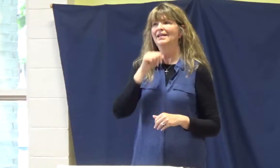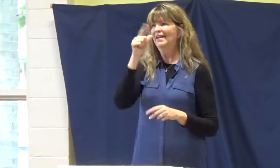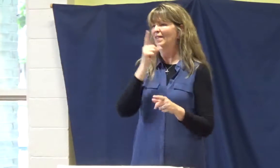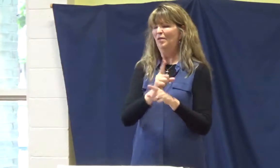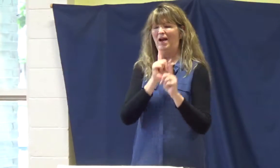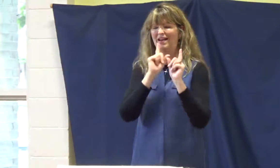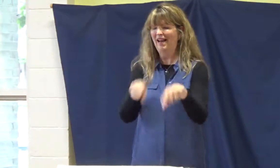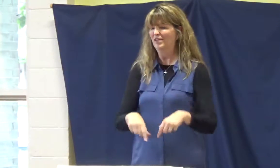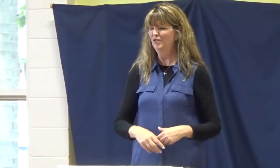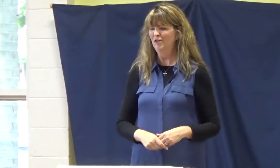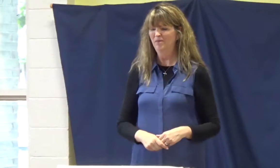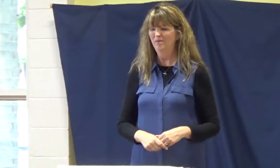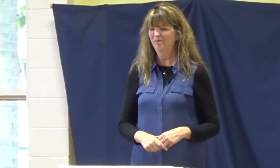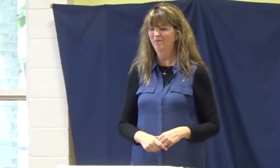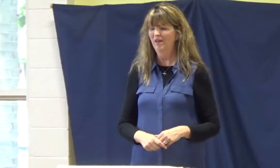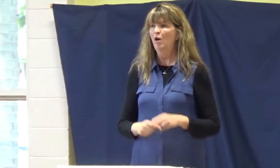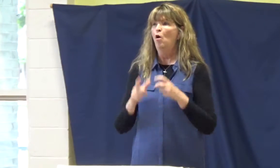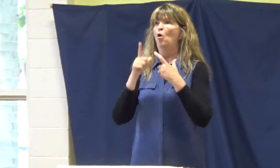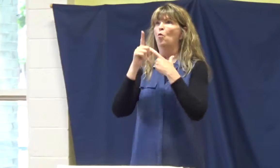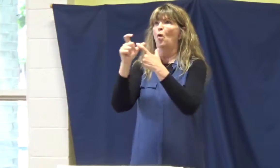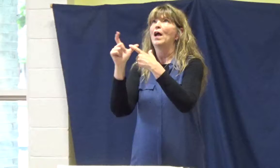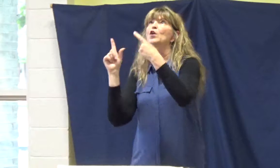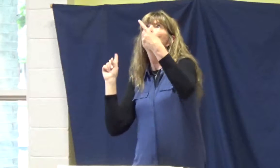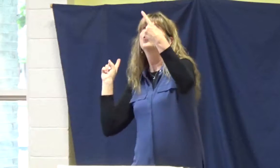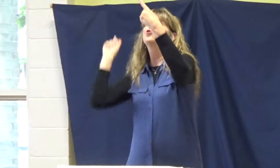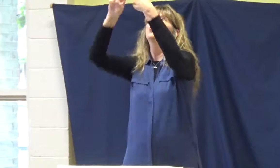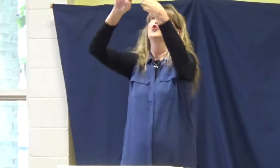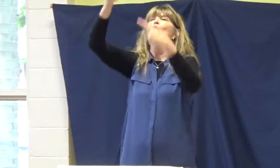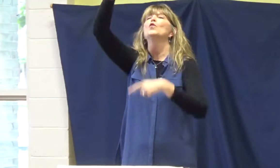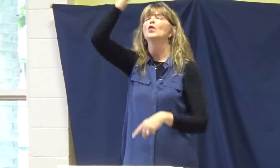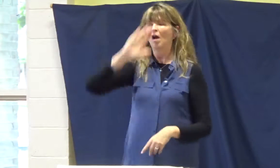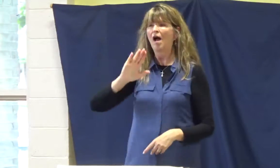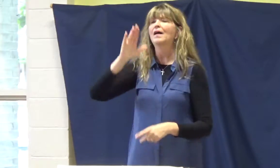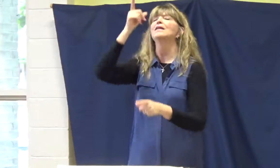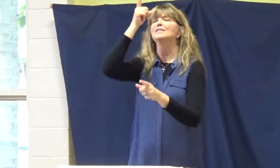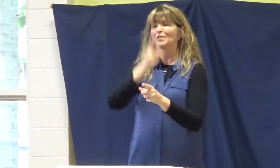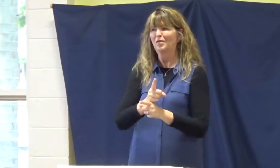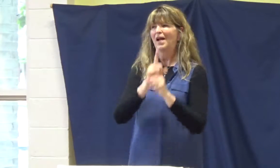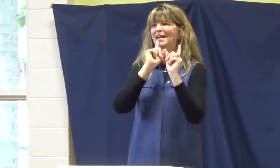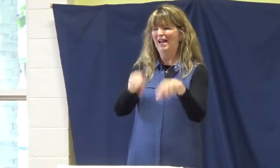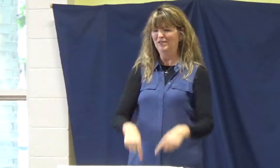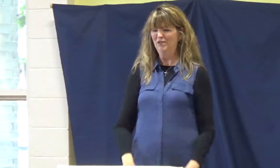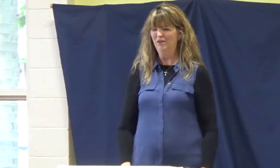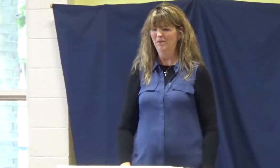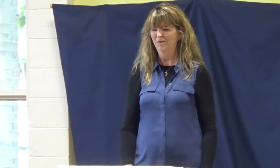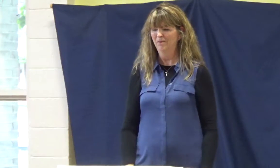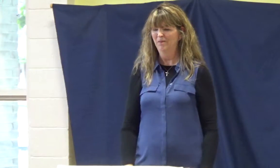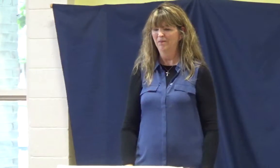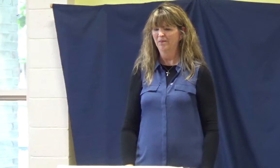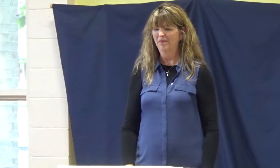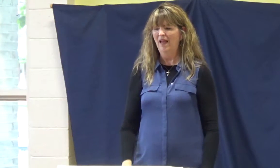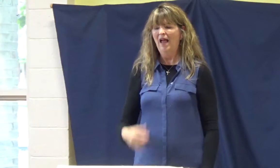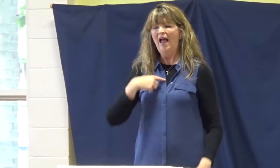of Philemon, you realize that running away from God isn't the answer. Rather, running to God is the